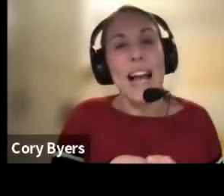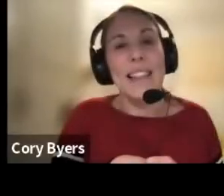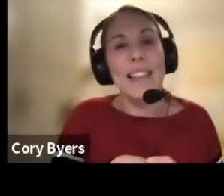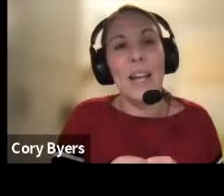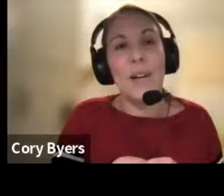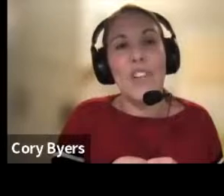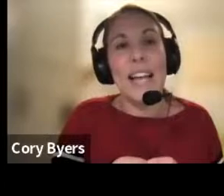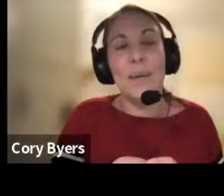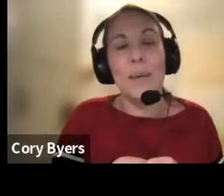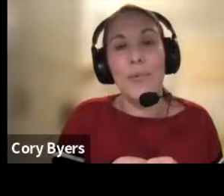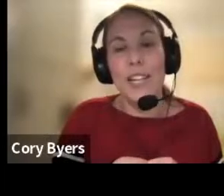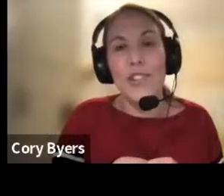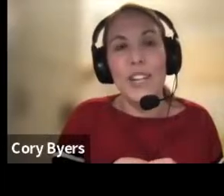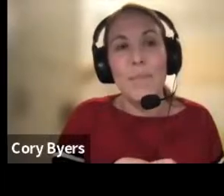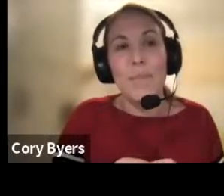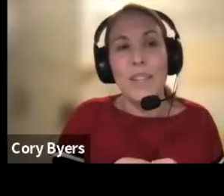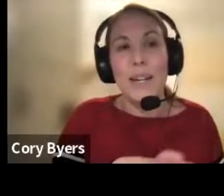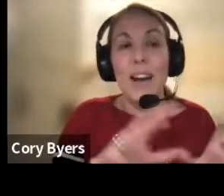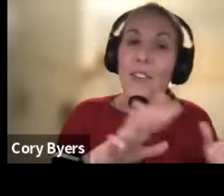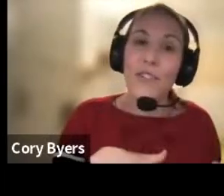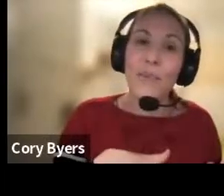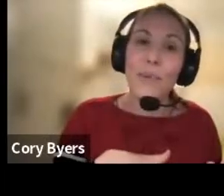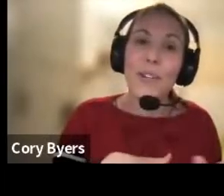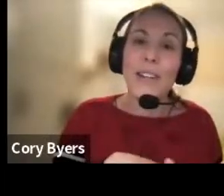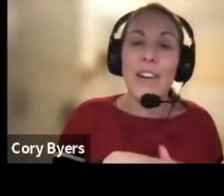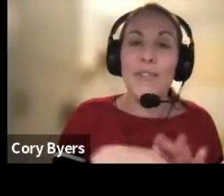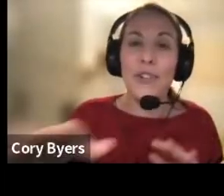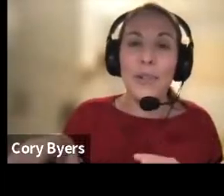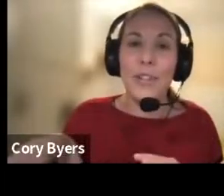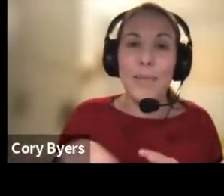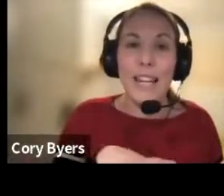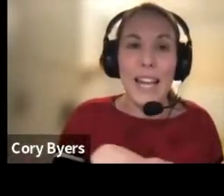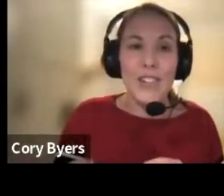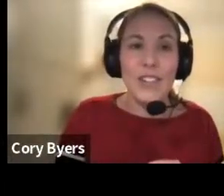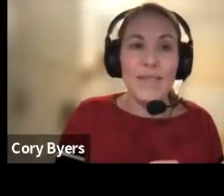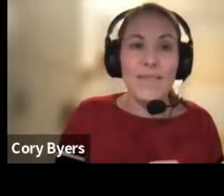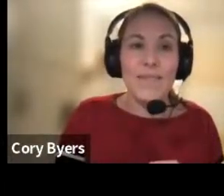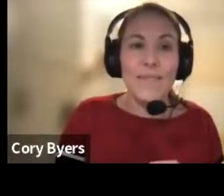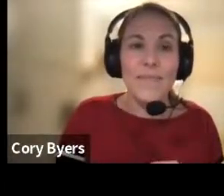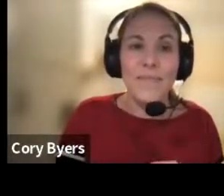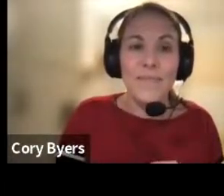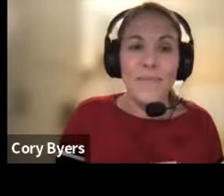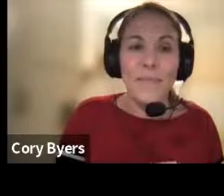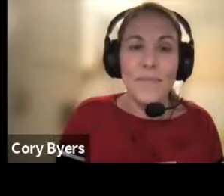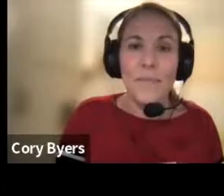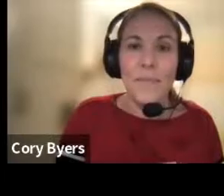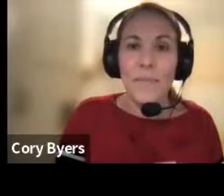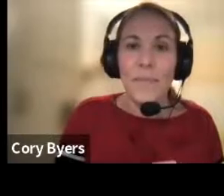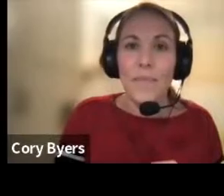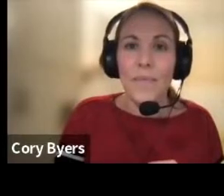think of sign language as a bridge between nonverbal and verbal communication.